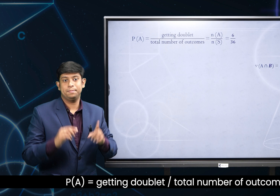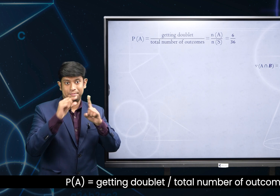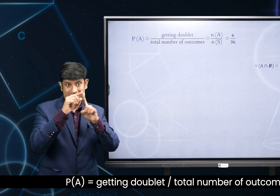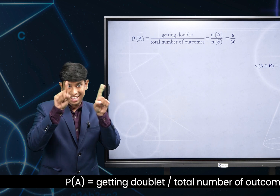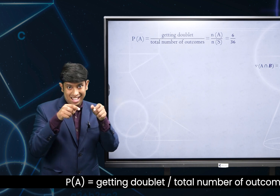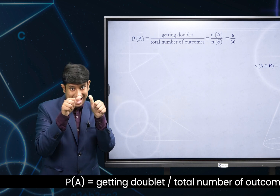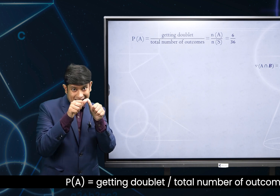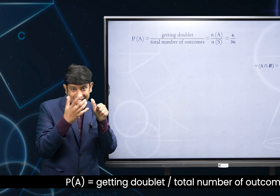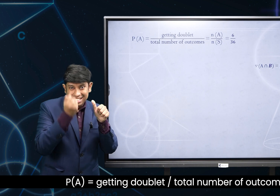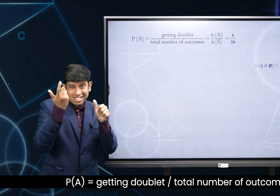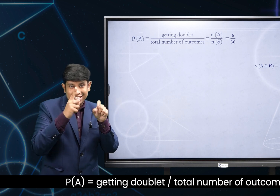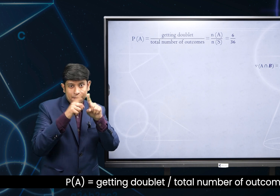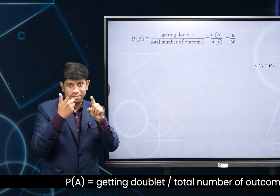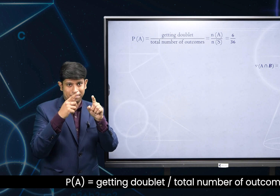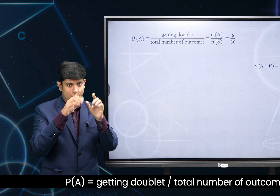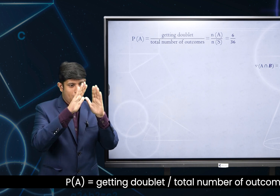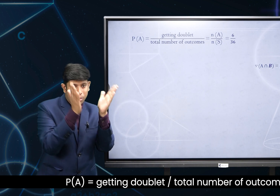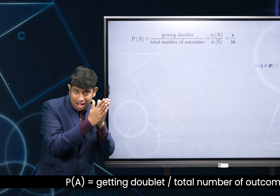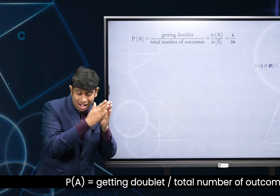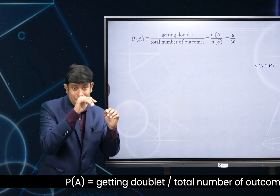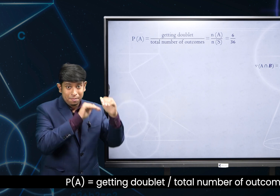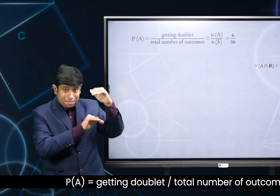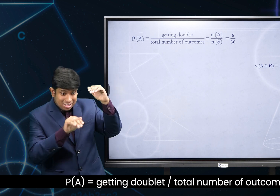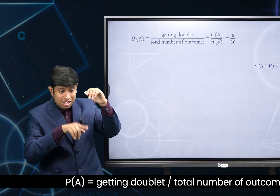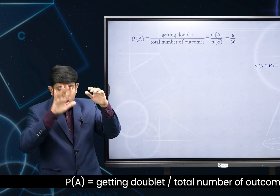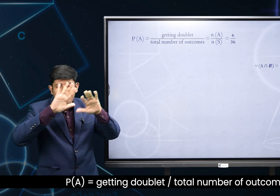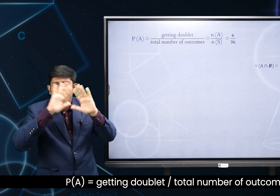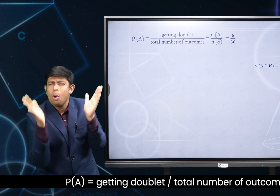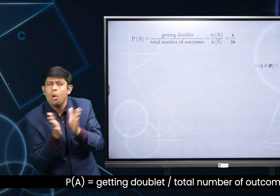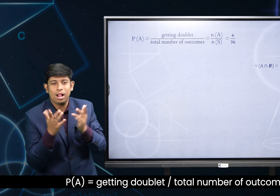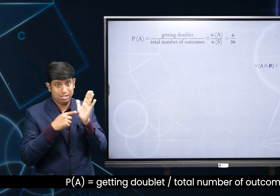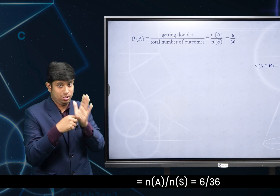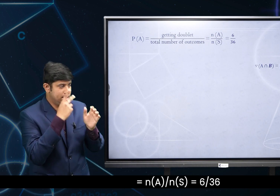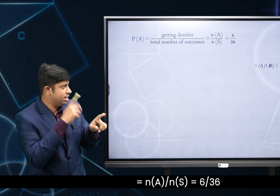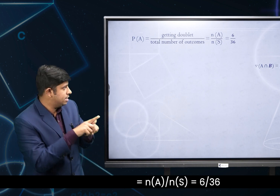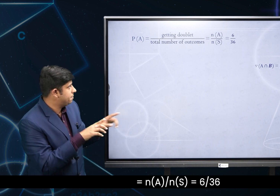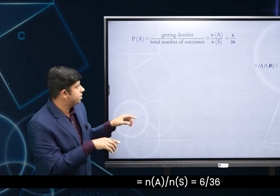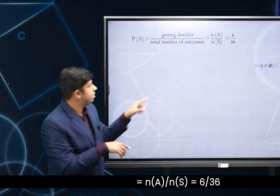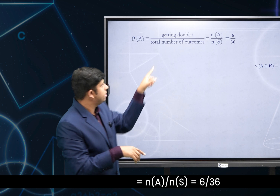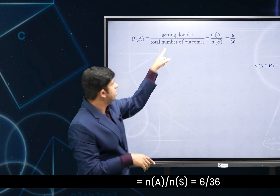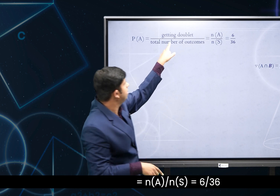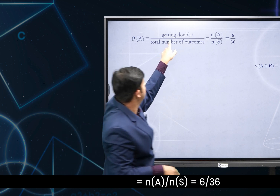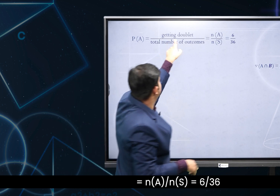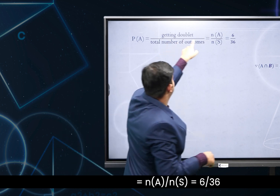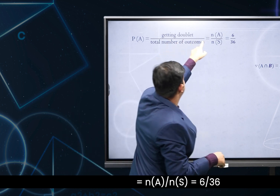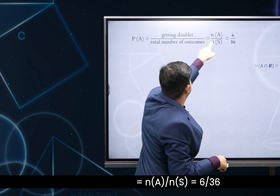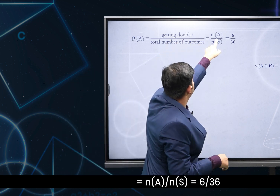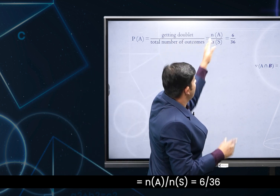P of A is equal to getting doublet by total number of outcomes, that is equal to N of A by N of S,